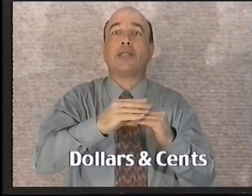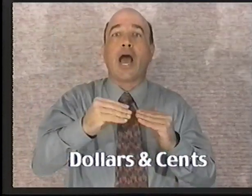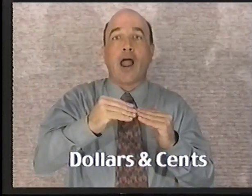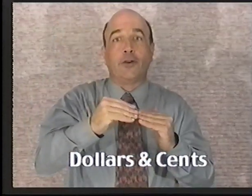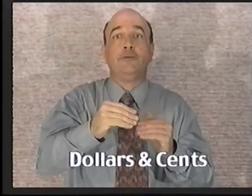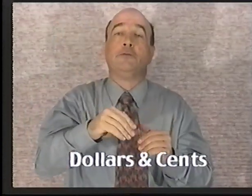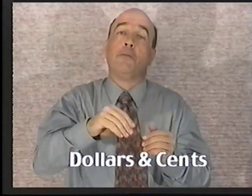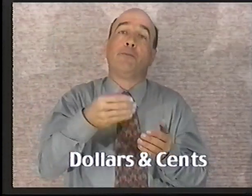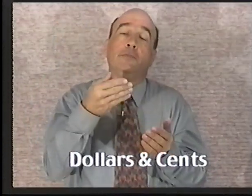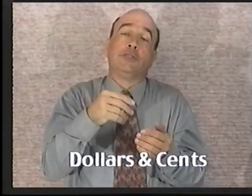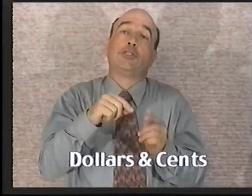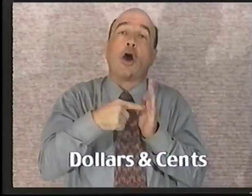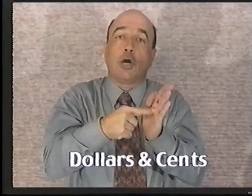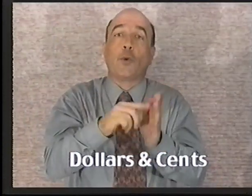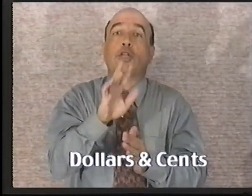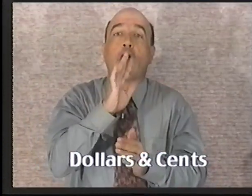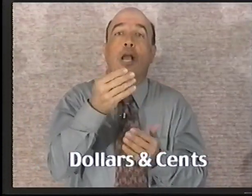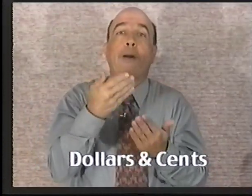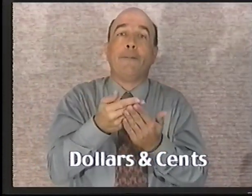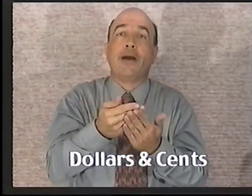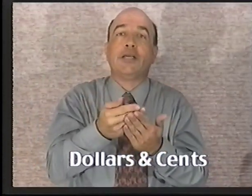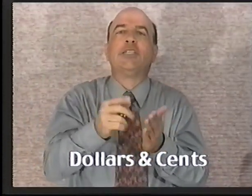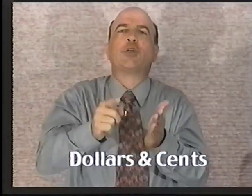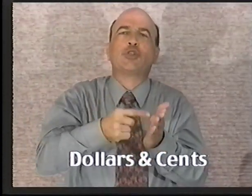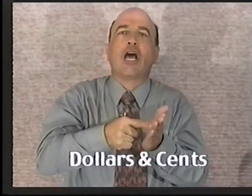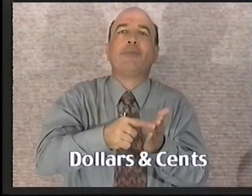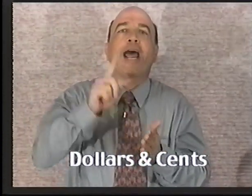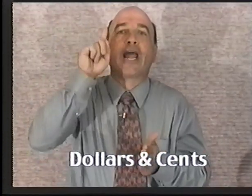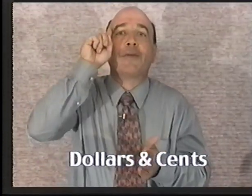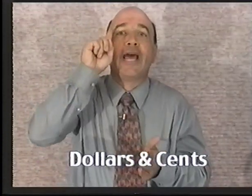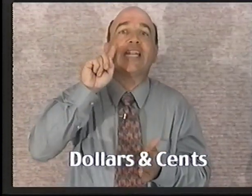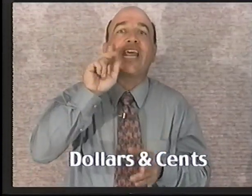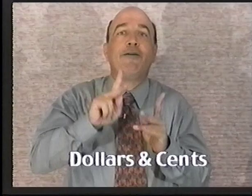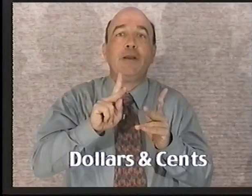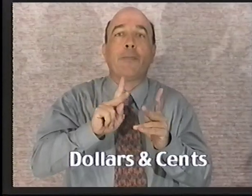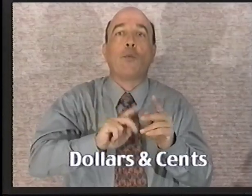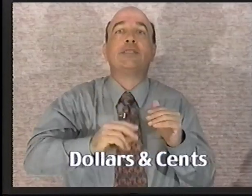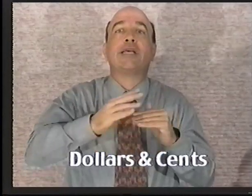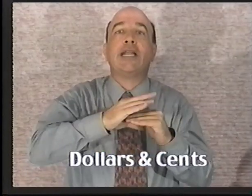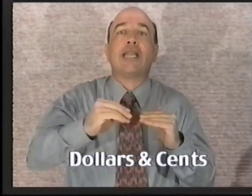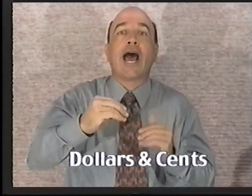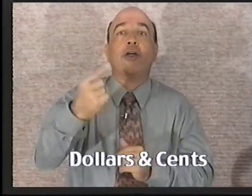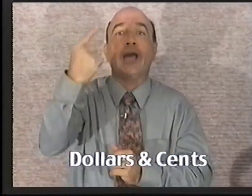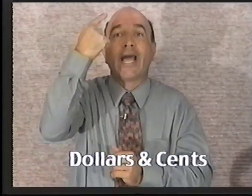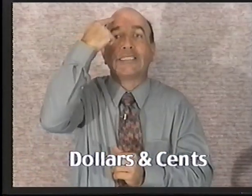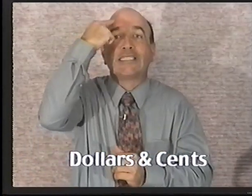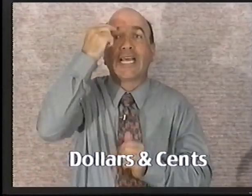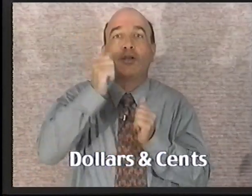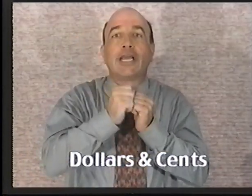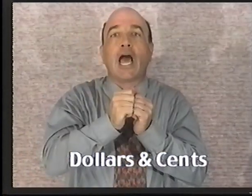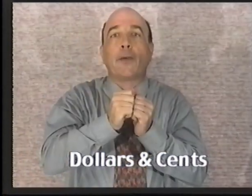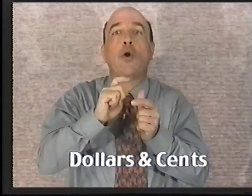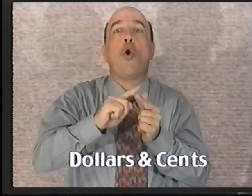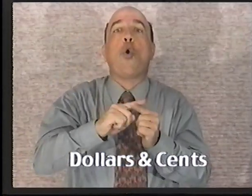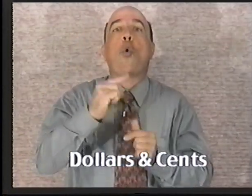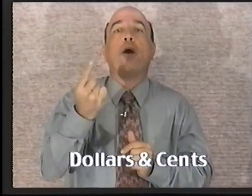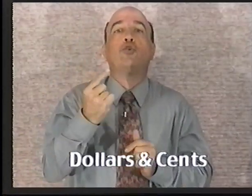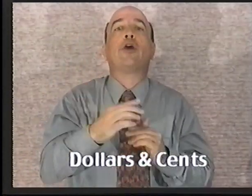dollar shows we're talking about money. So sometimes deaf people will say dollar and cent together or just